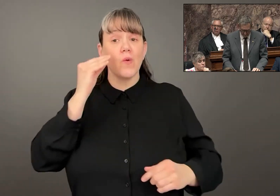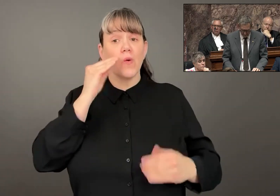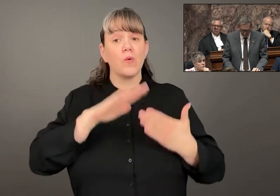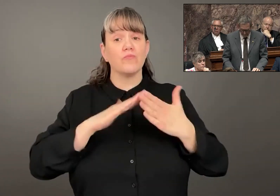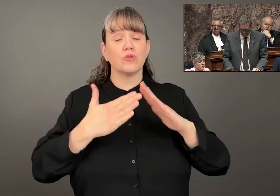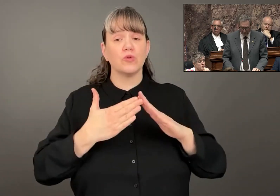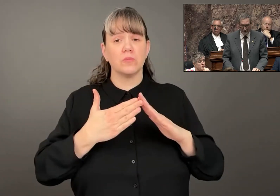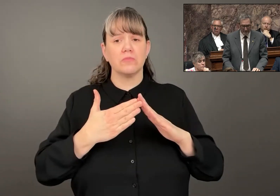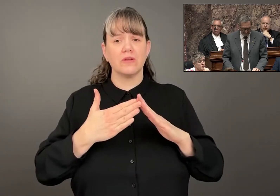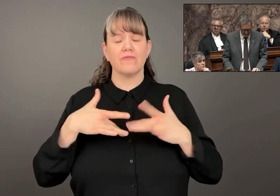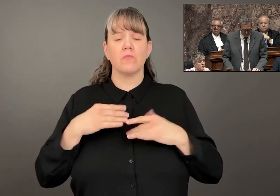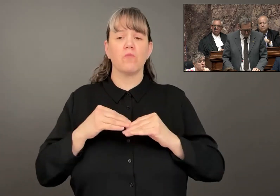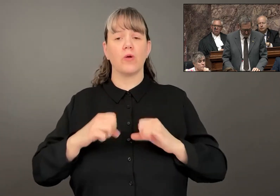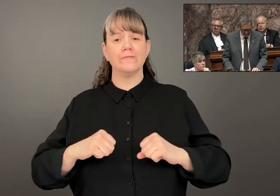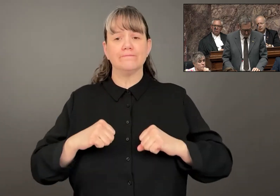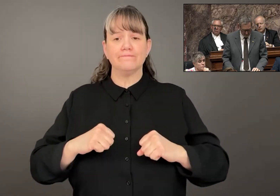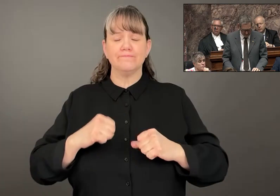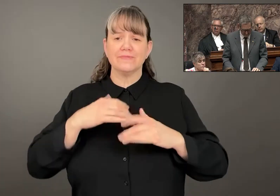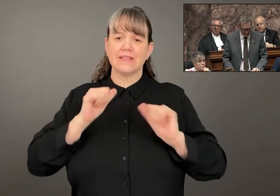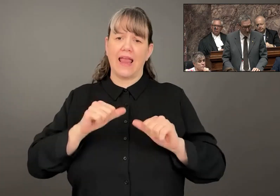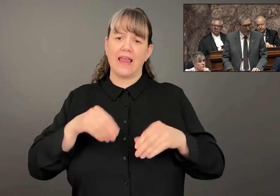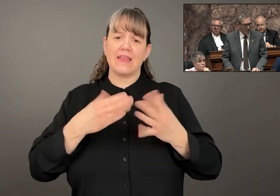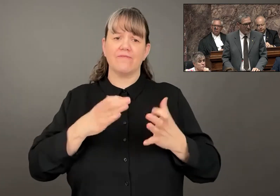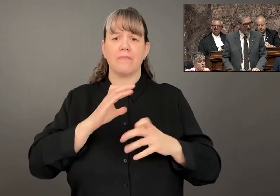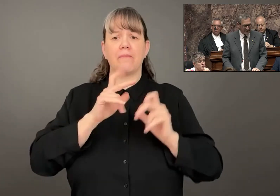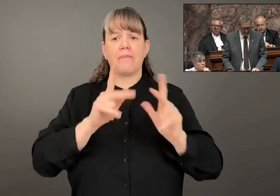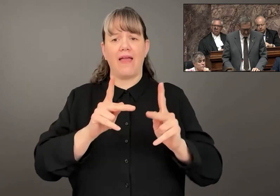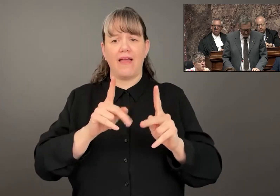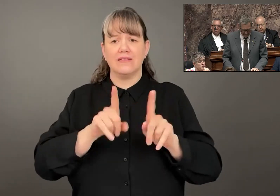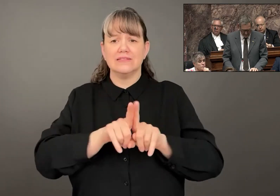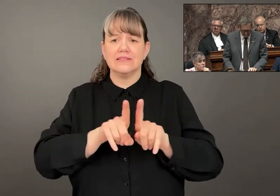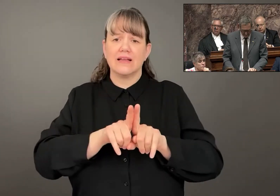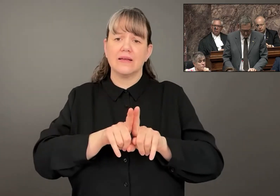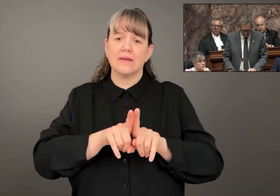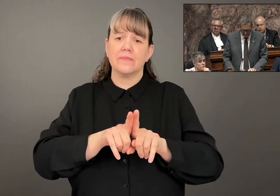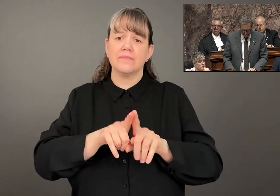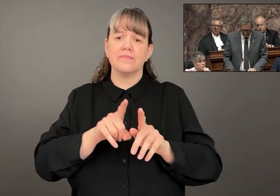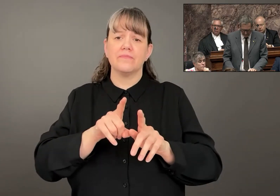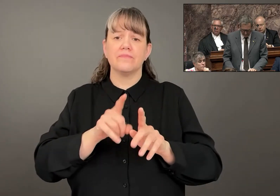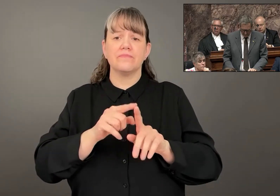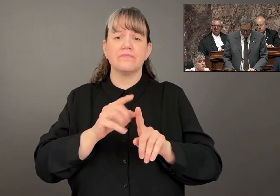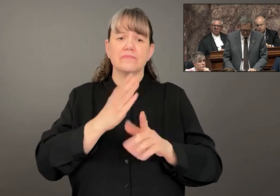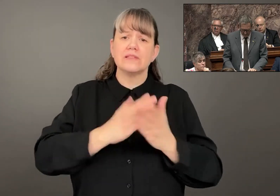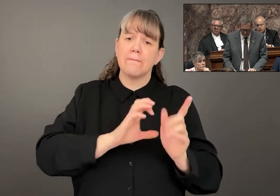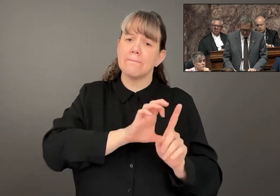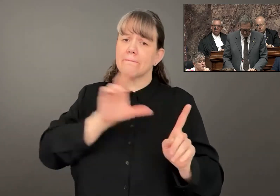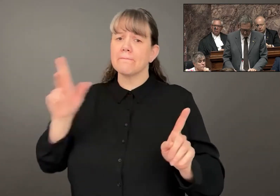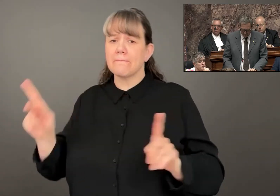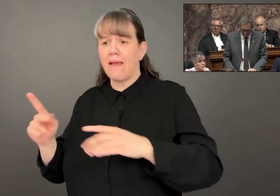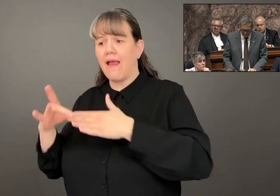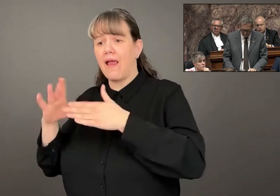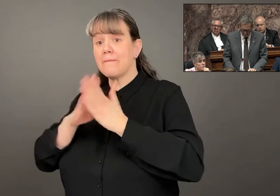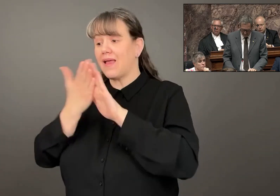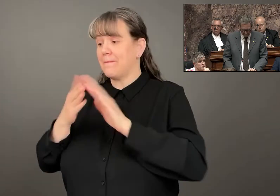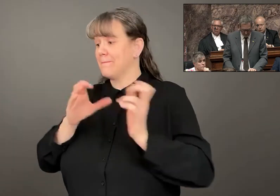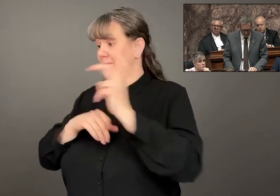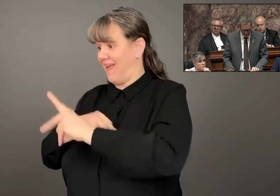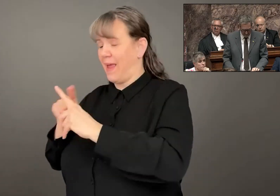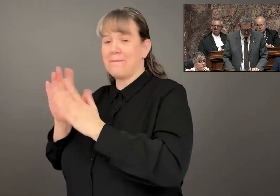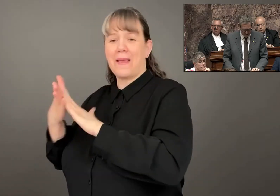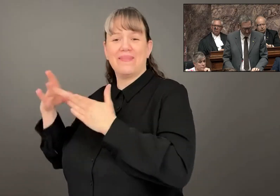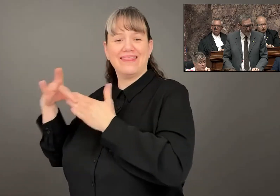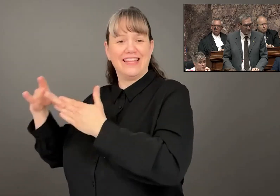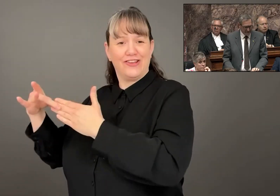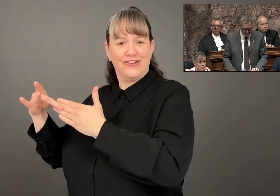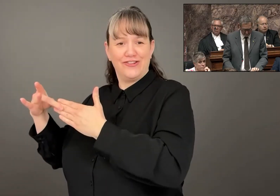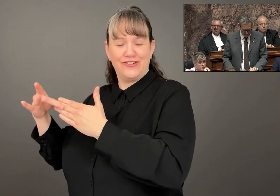been privileged to operate within the Fraser Canyon Hospital, with dedicated staff, Mary Norman and Sarah Robson, working